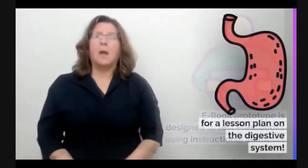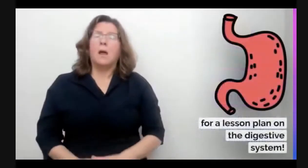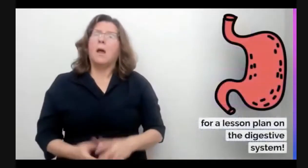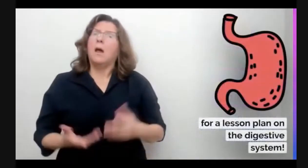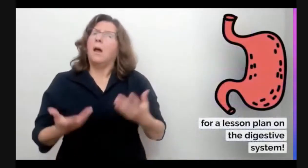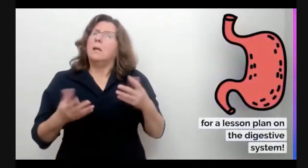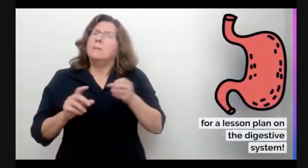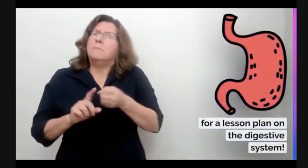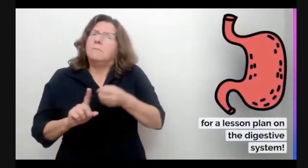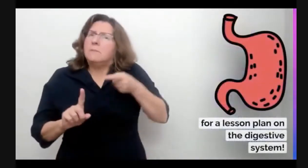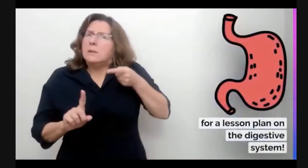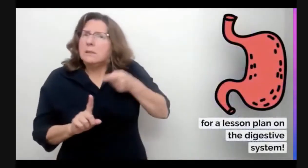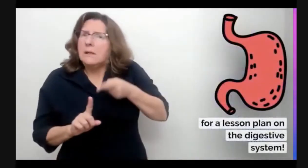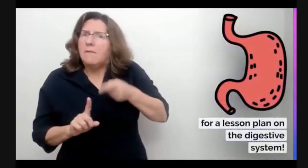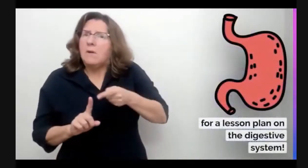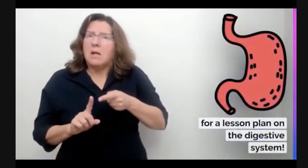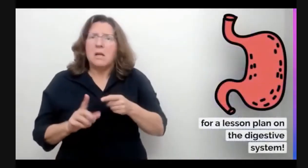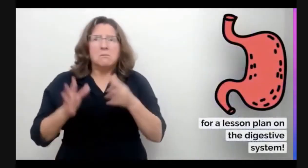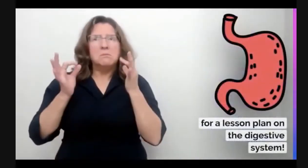framework.